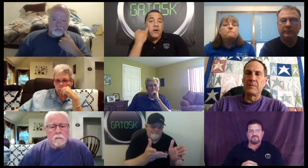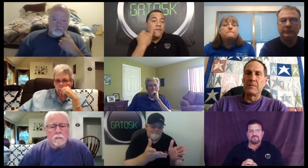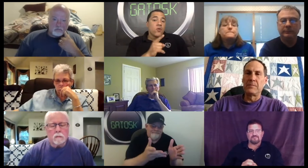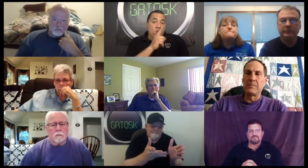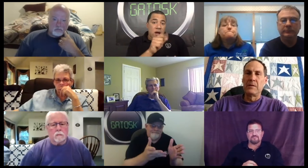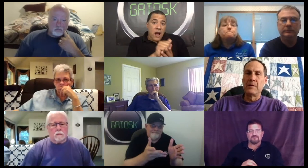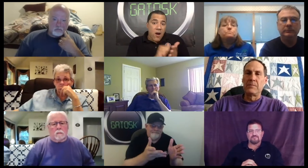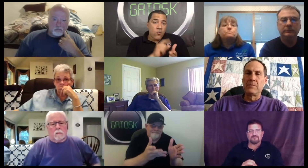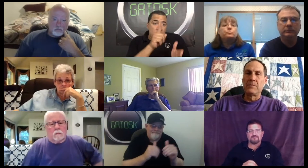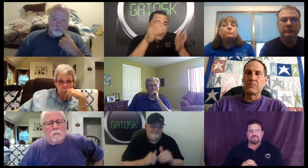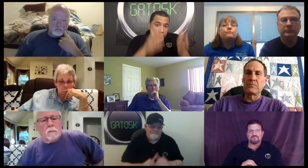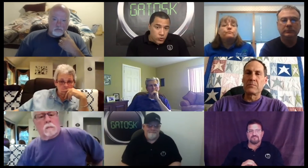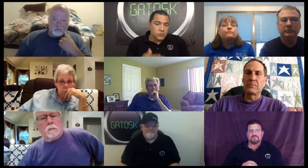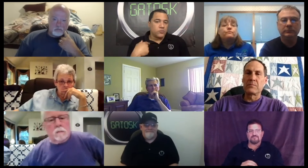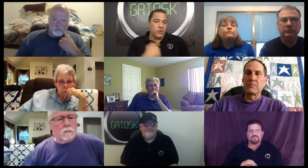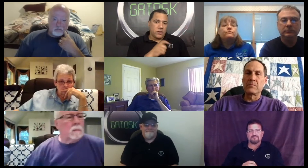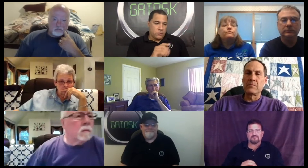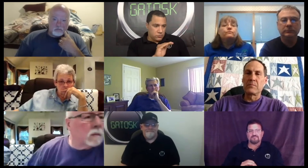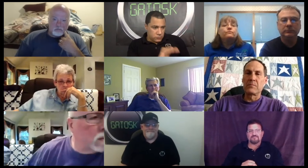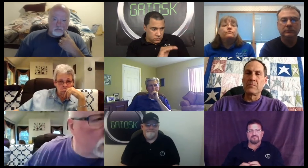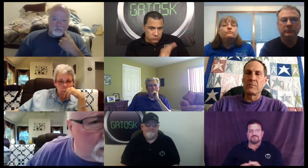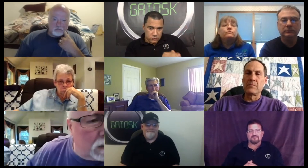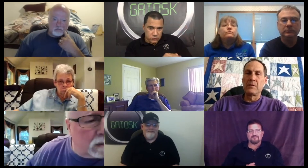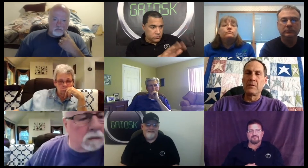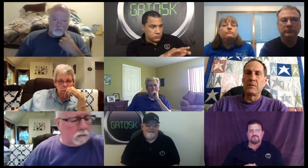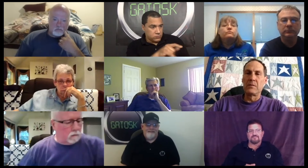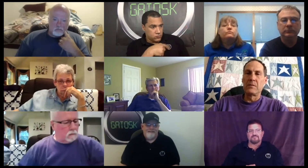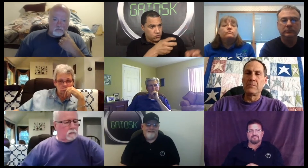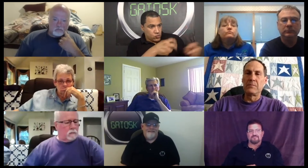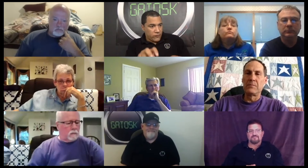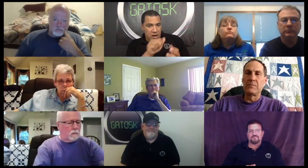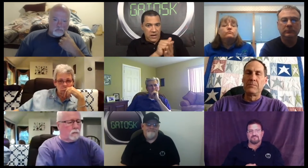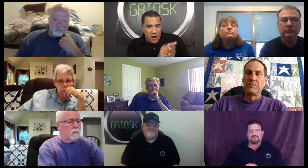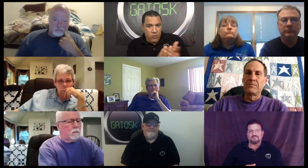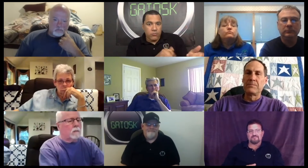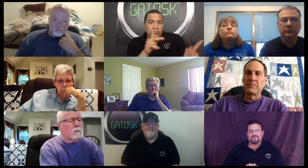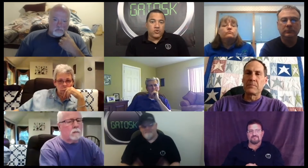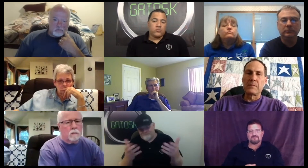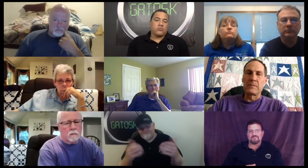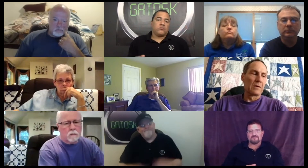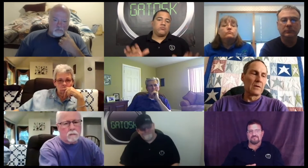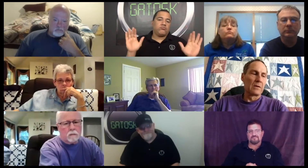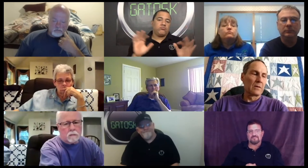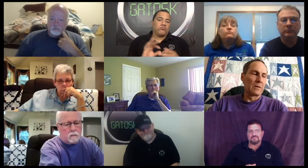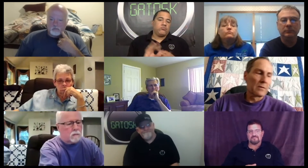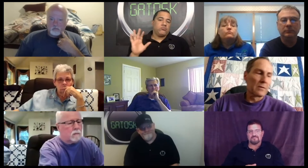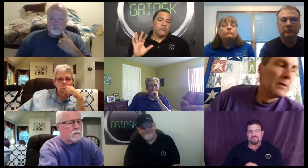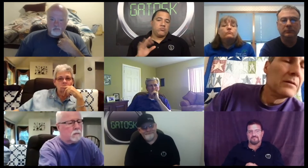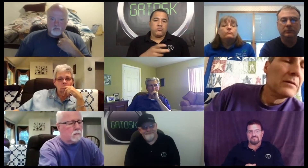fake accounts, but a real person, we need to be able to give them some notice that we're going to transfer your account, and that